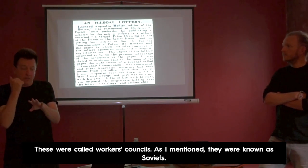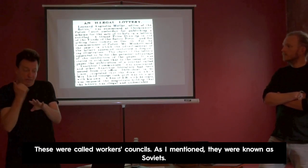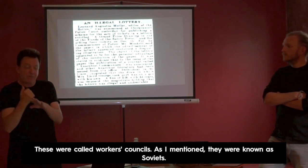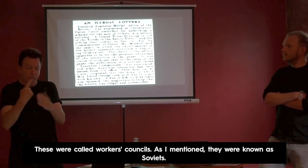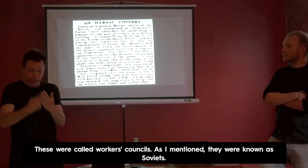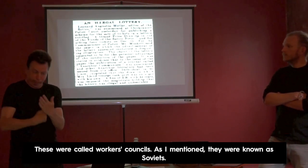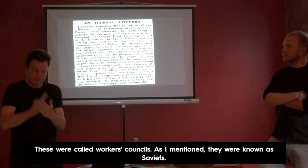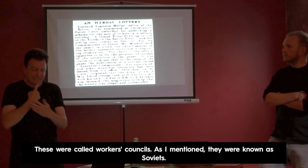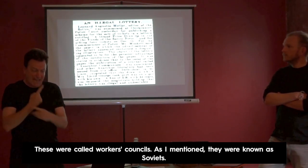Soviets.